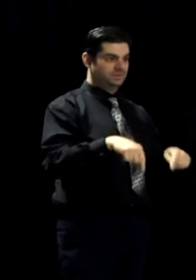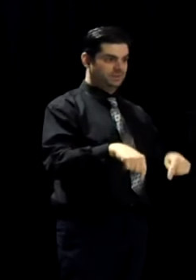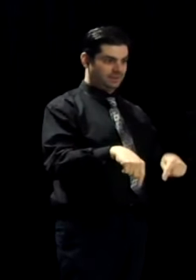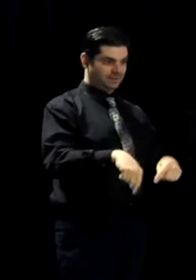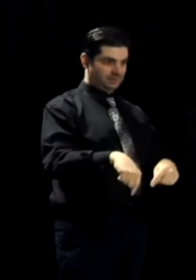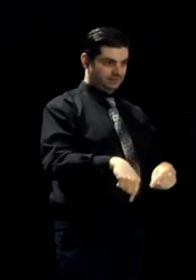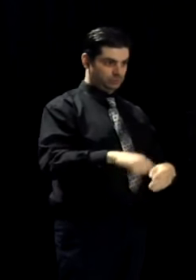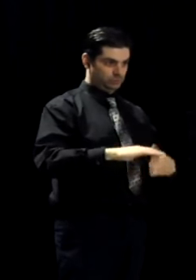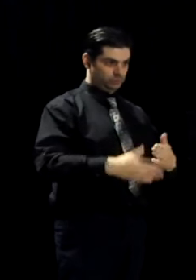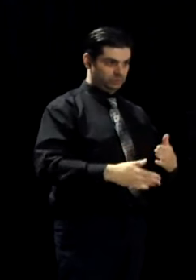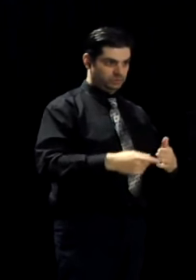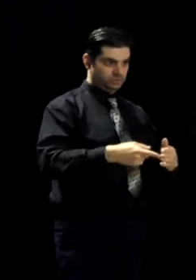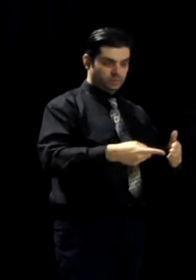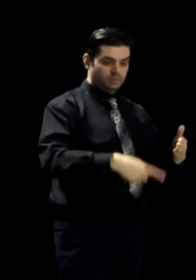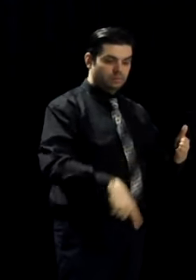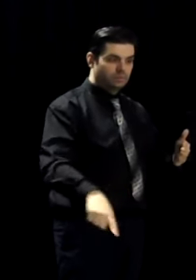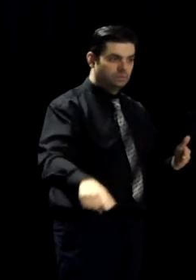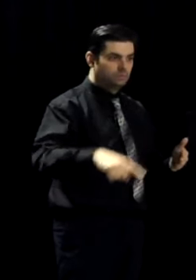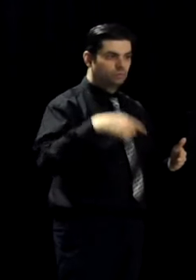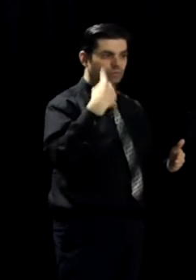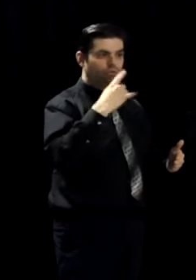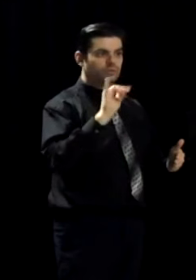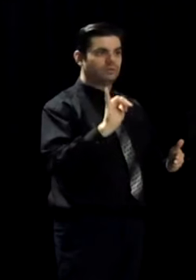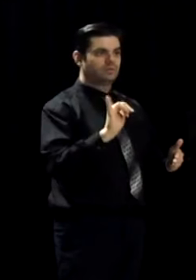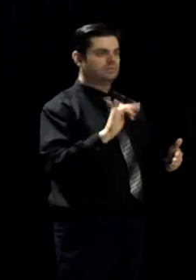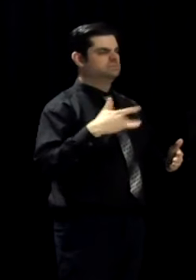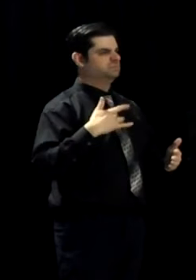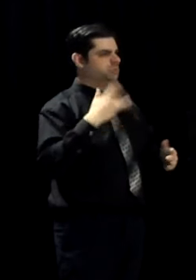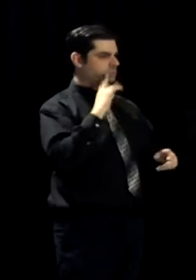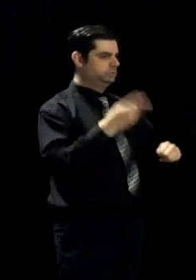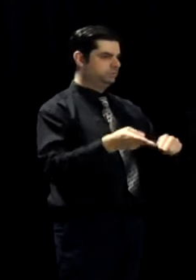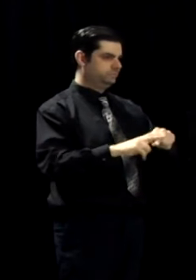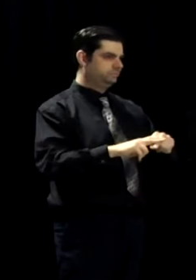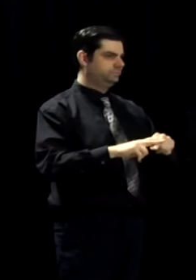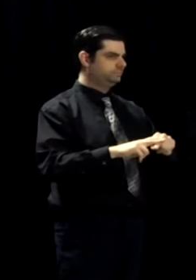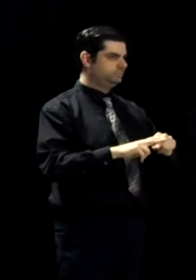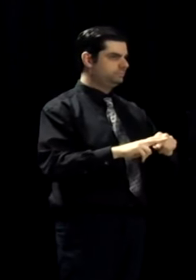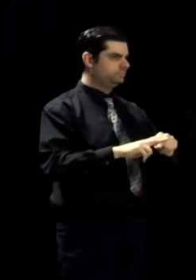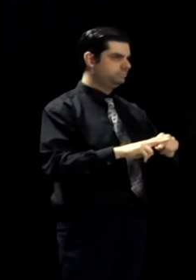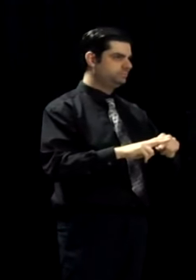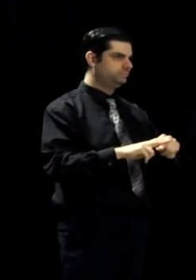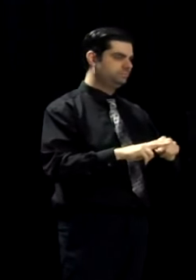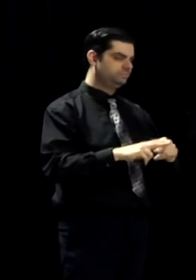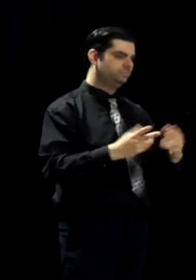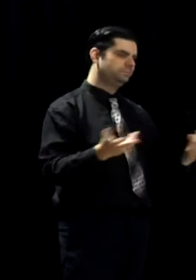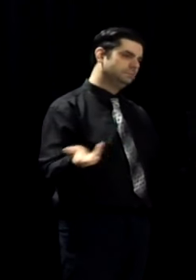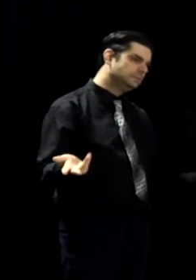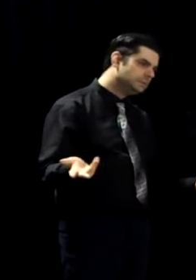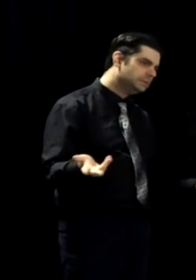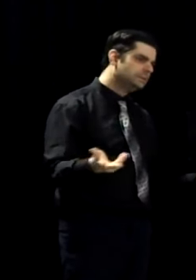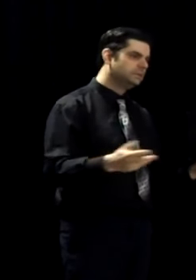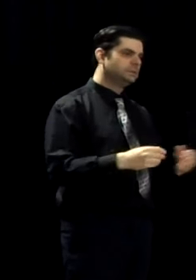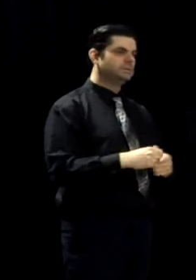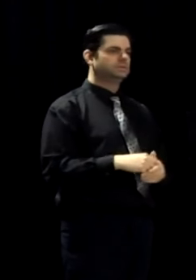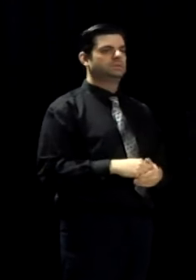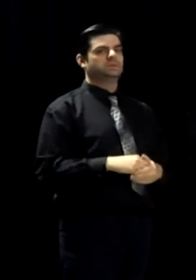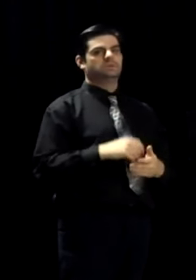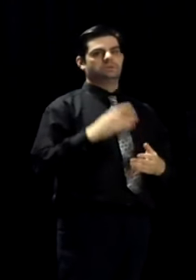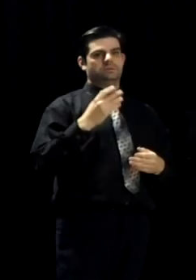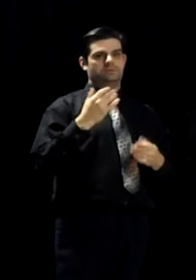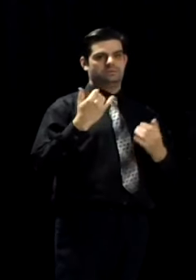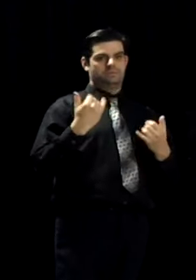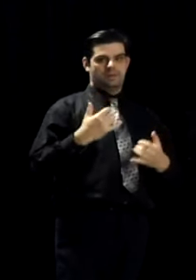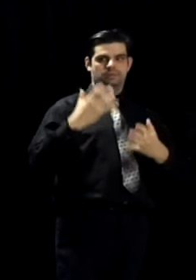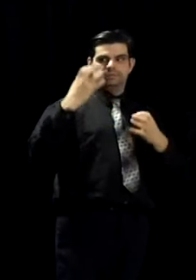spread next weekend. So as we get more data related to community spread, we're looking